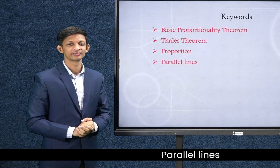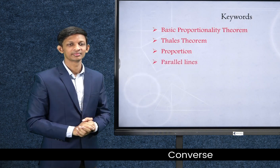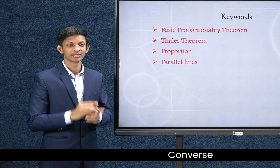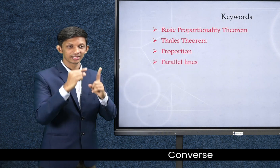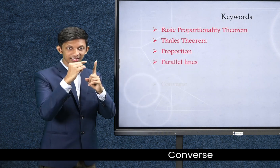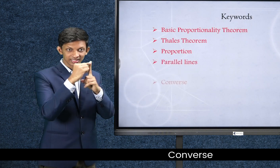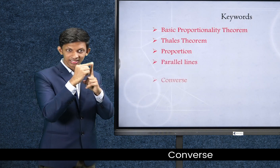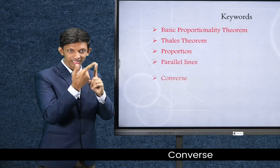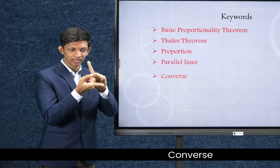converse,